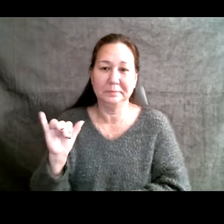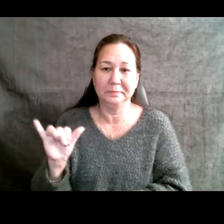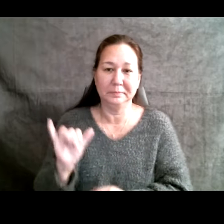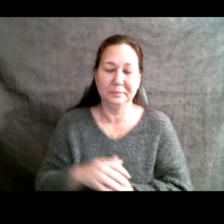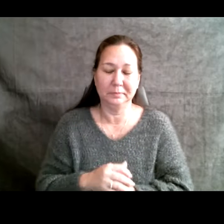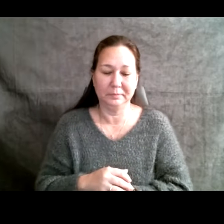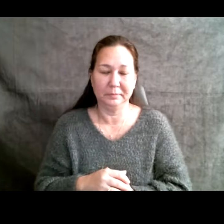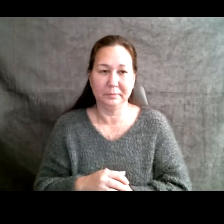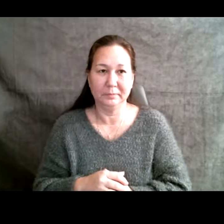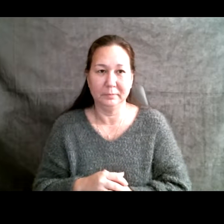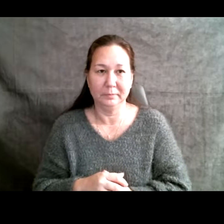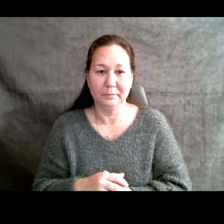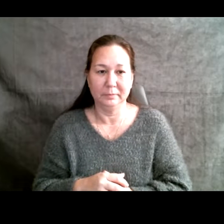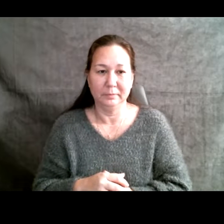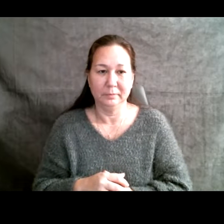So,